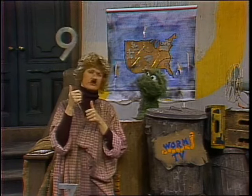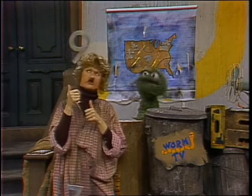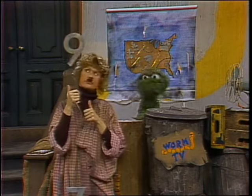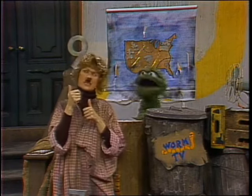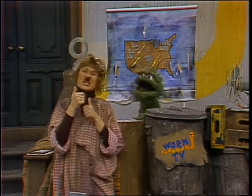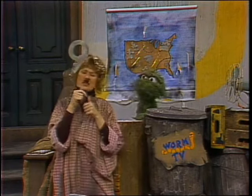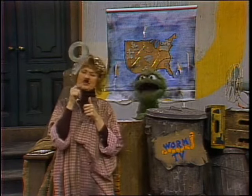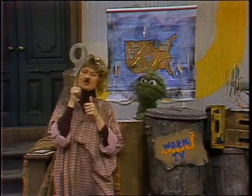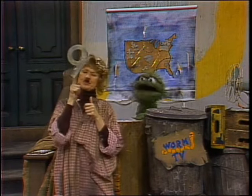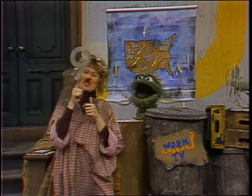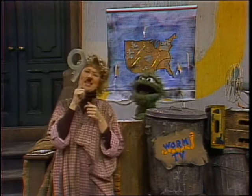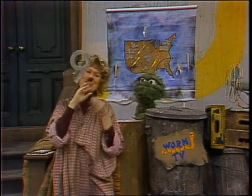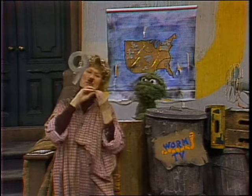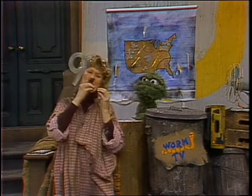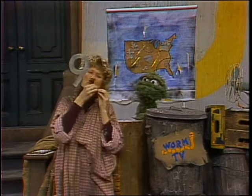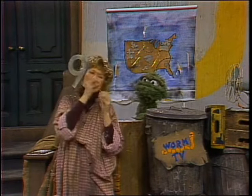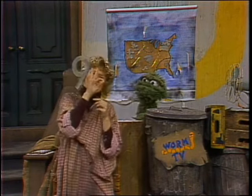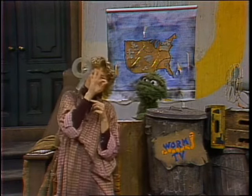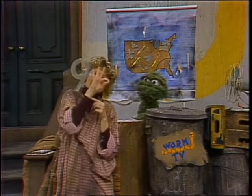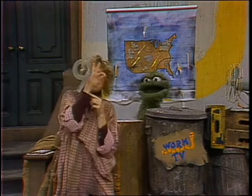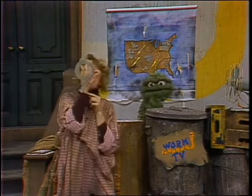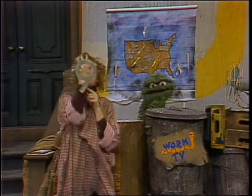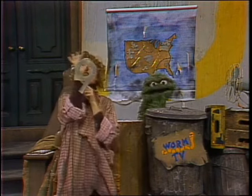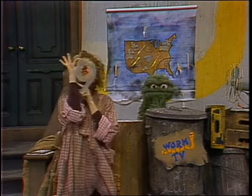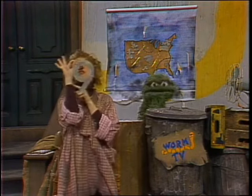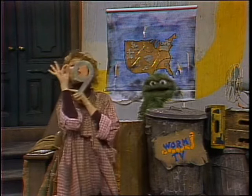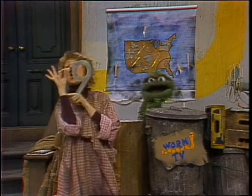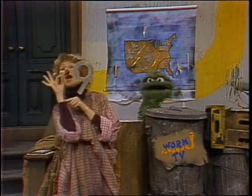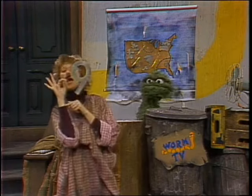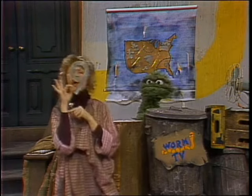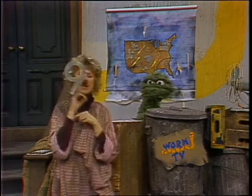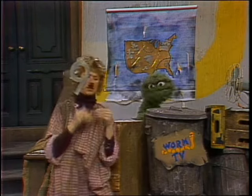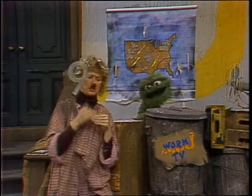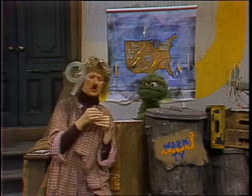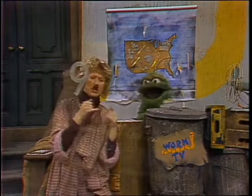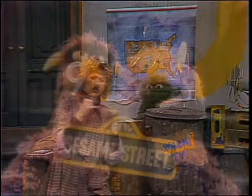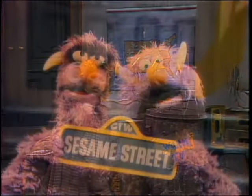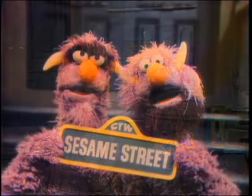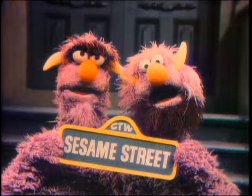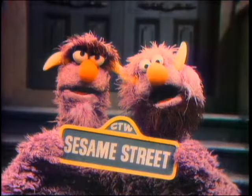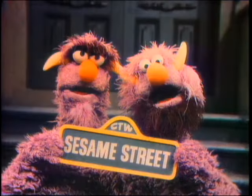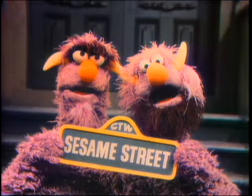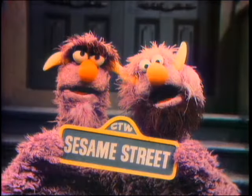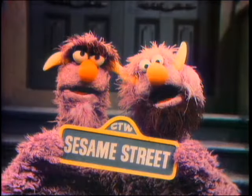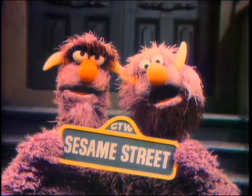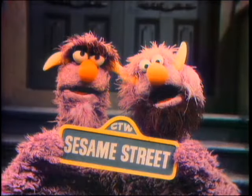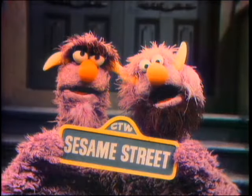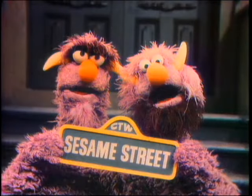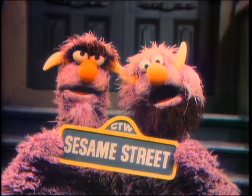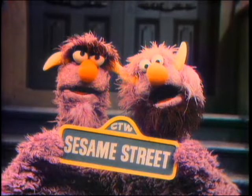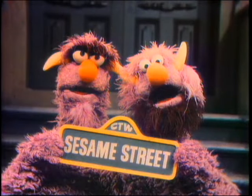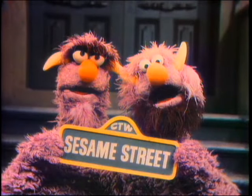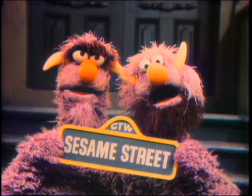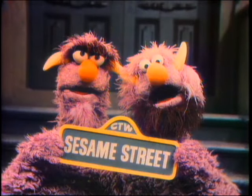There it is, the number 9. Oh, what's my next line? Oh, yes. Sesame Street is a production of